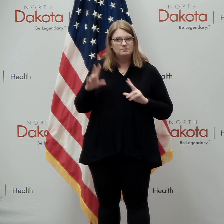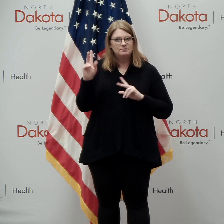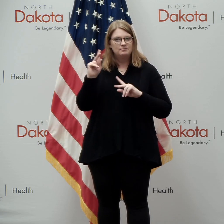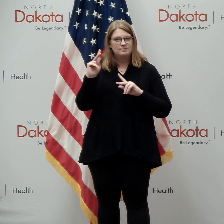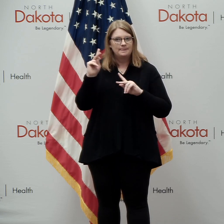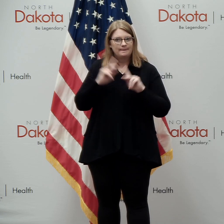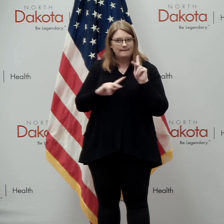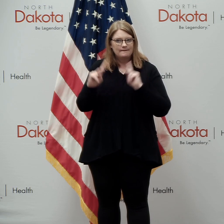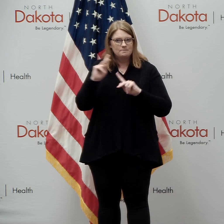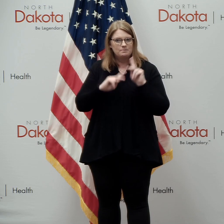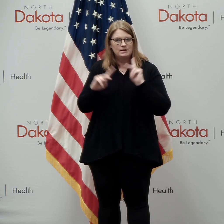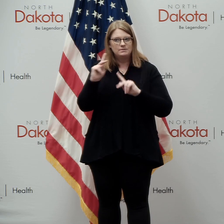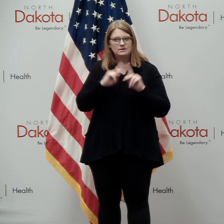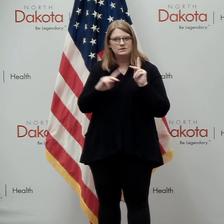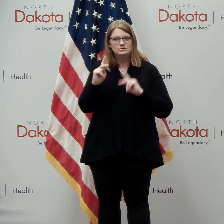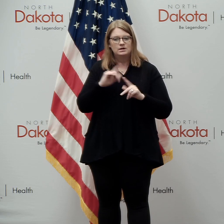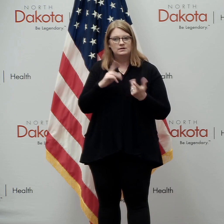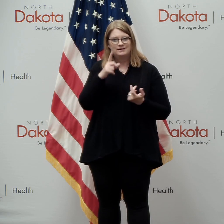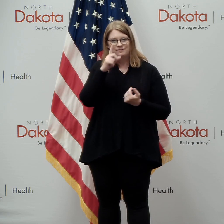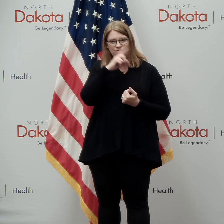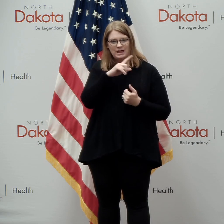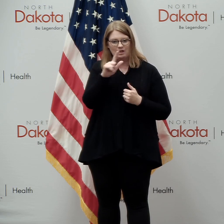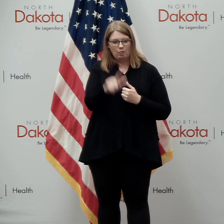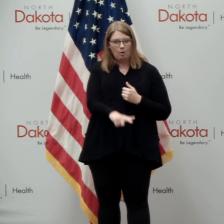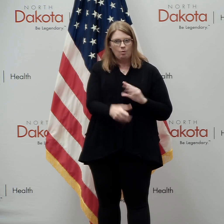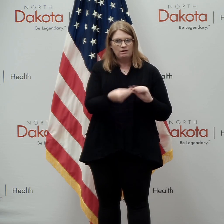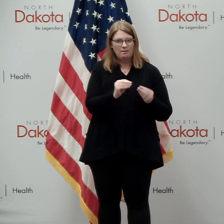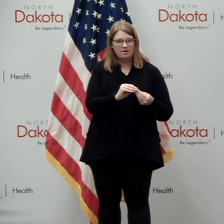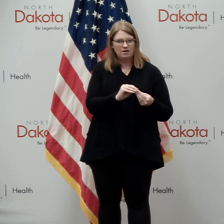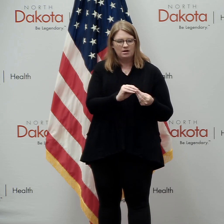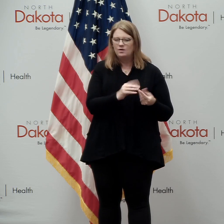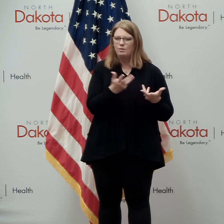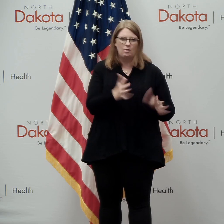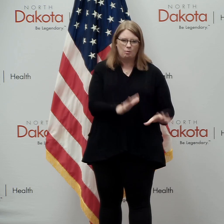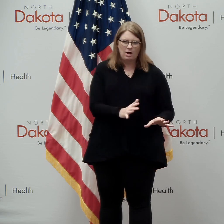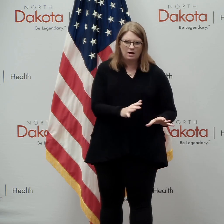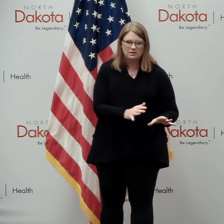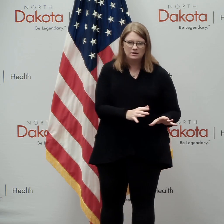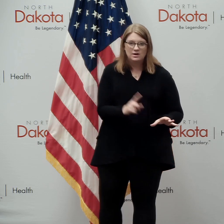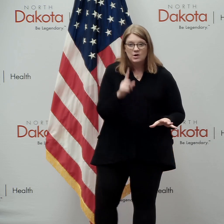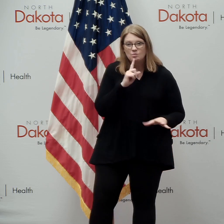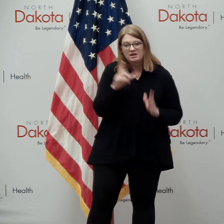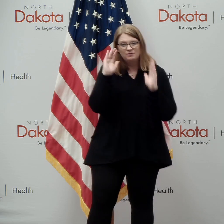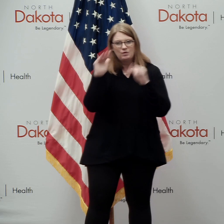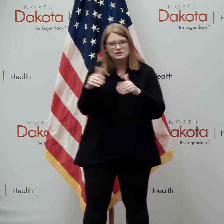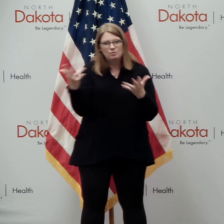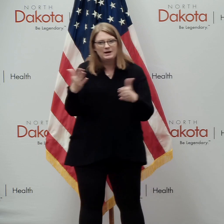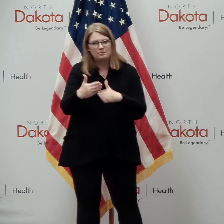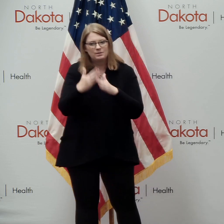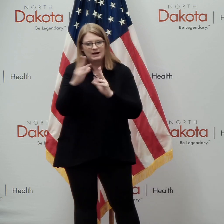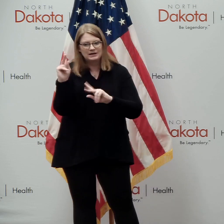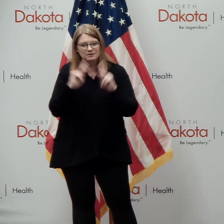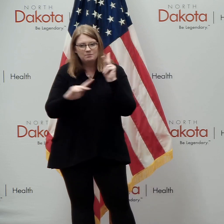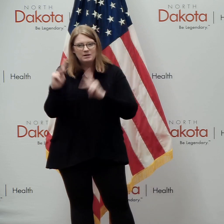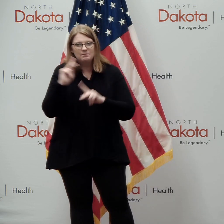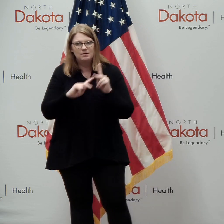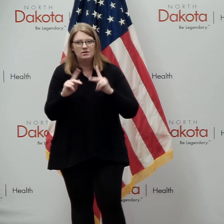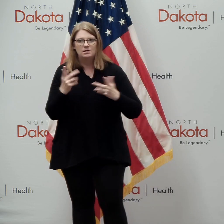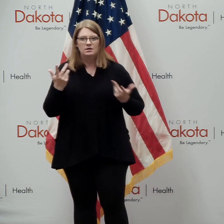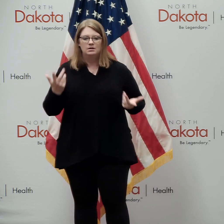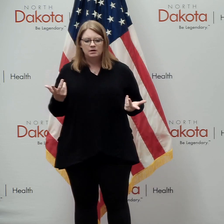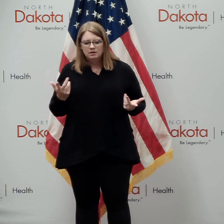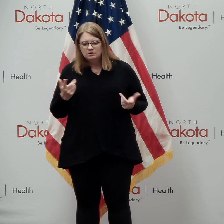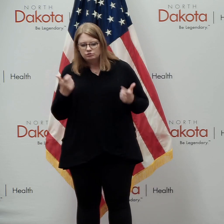get an artificially low number, we've never been about that. We've been about the way we protect the people in North Dakota is you take something that's invisible, you